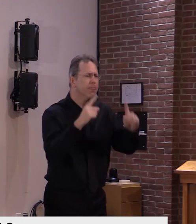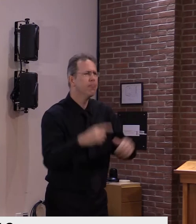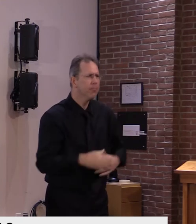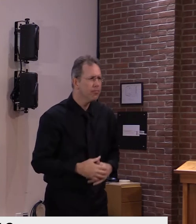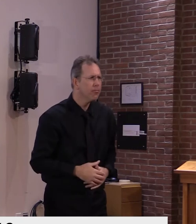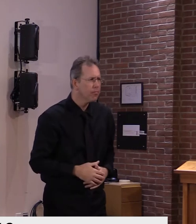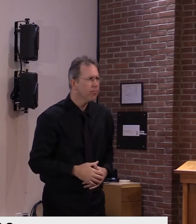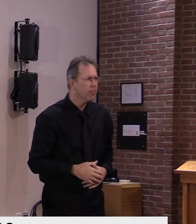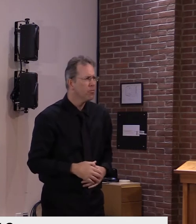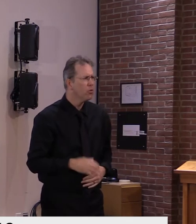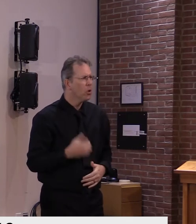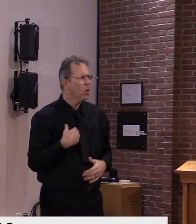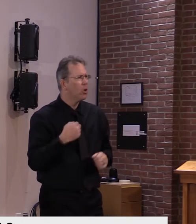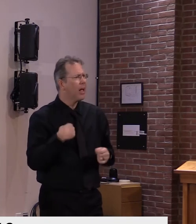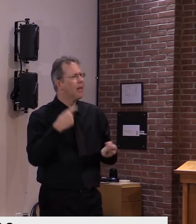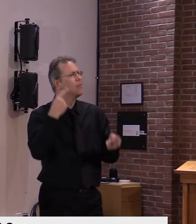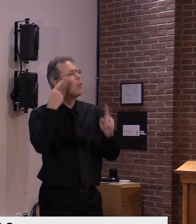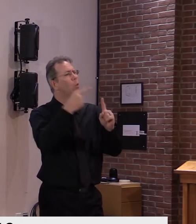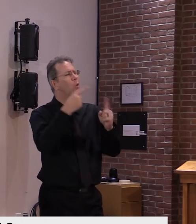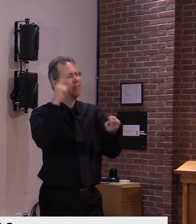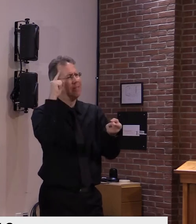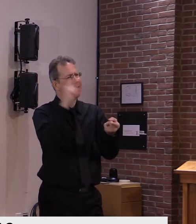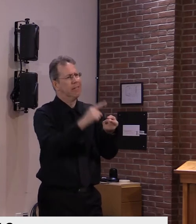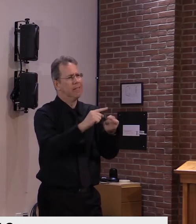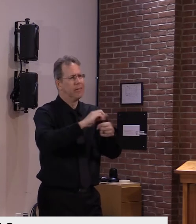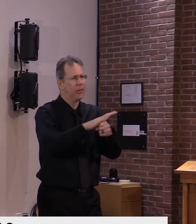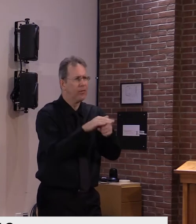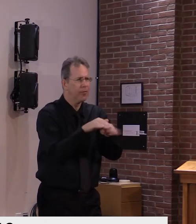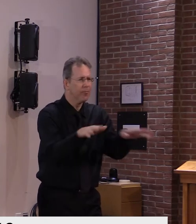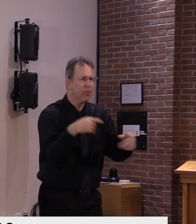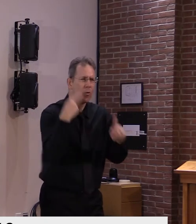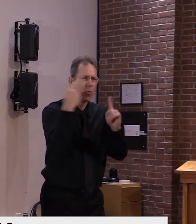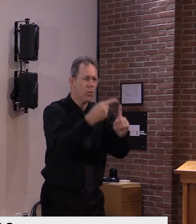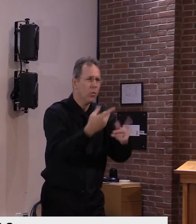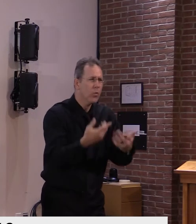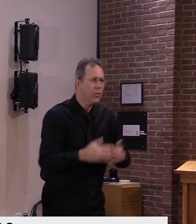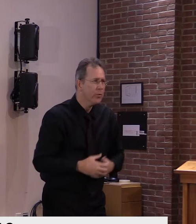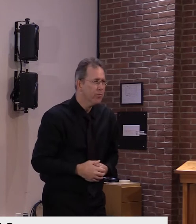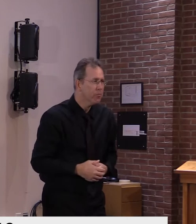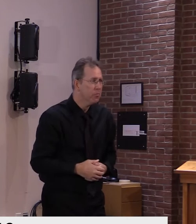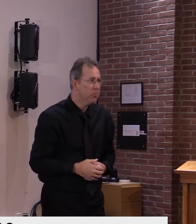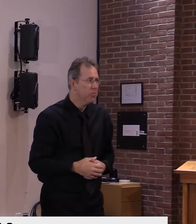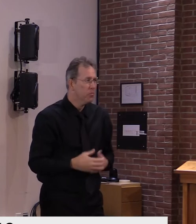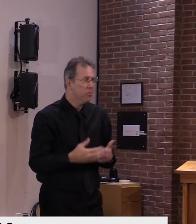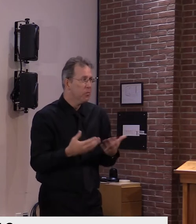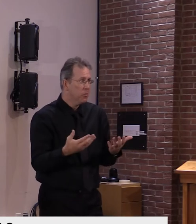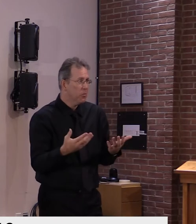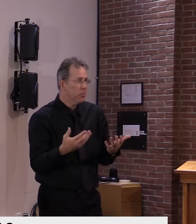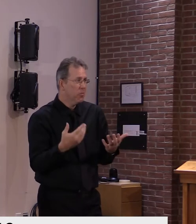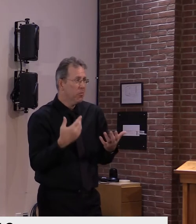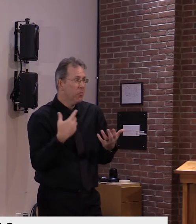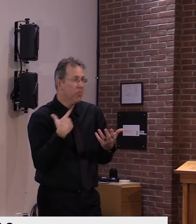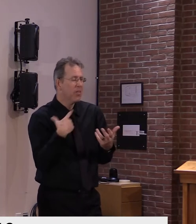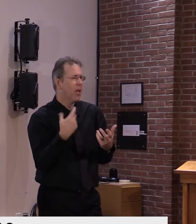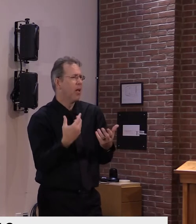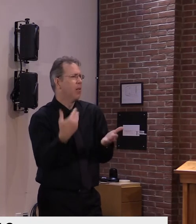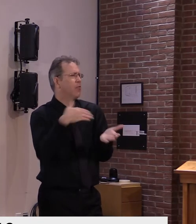mitigate this virus. So again, I think, again, from my perspective, there is hope out